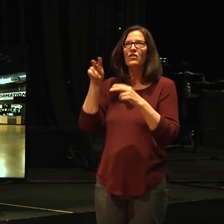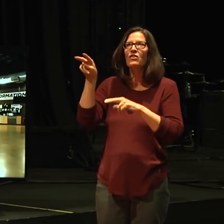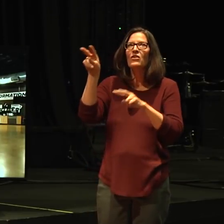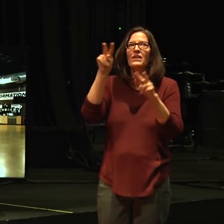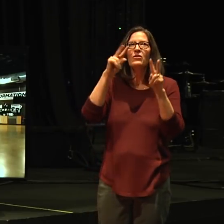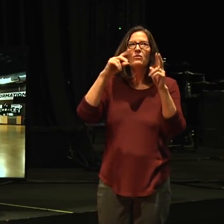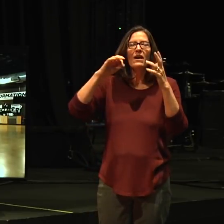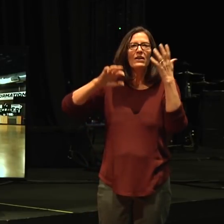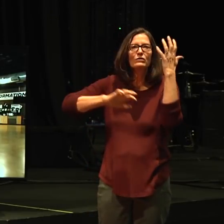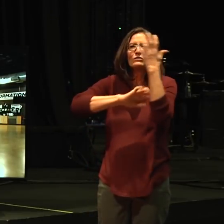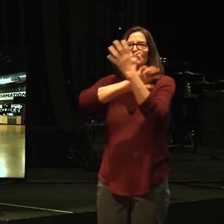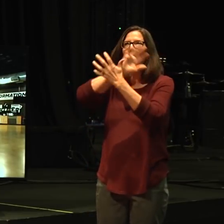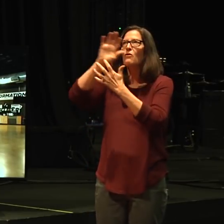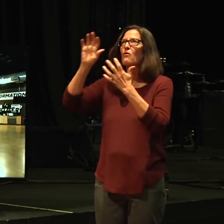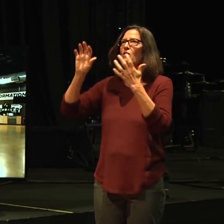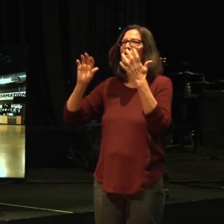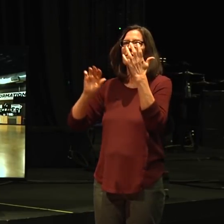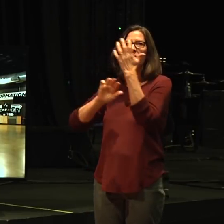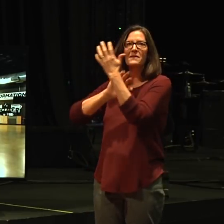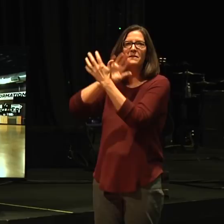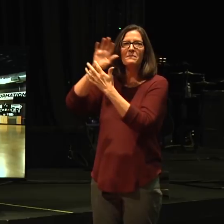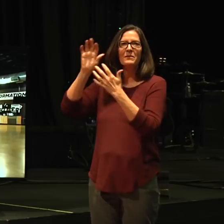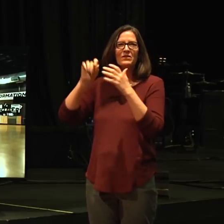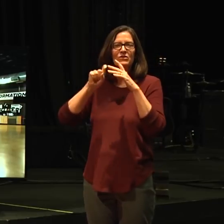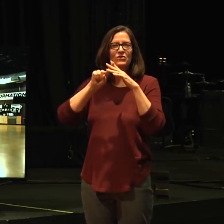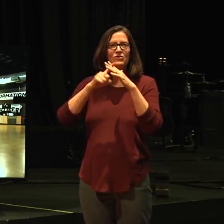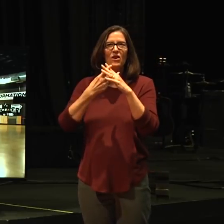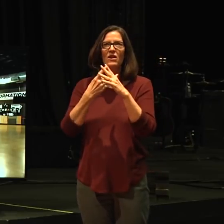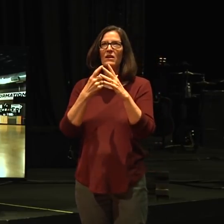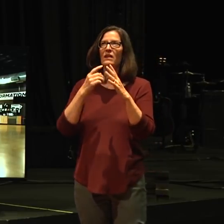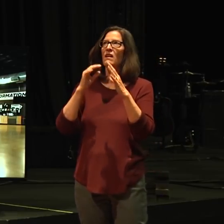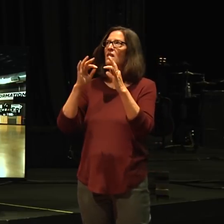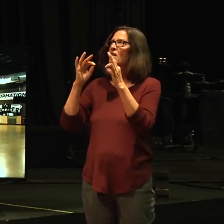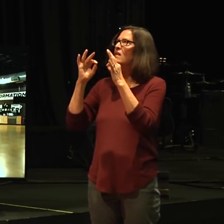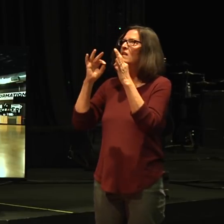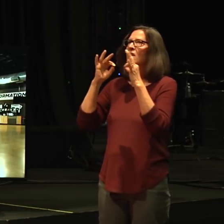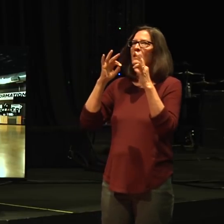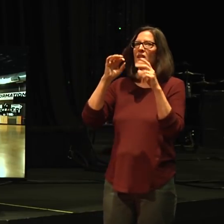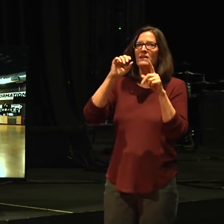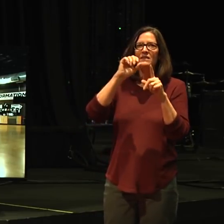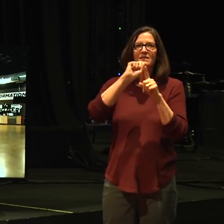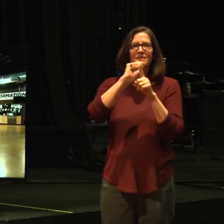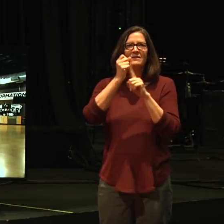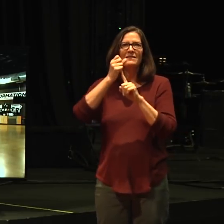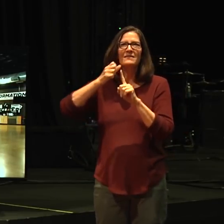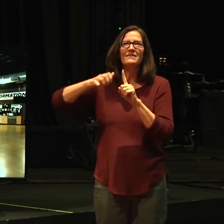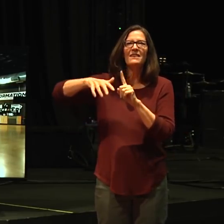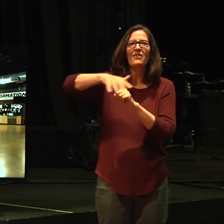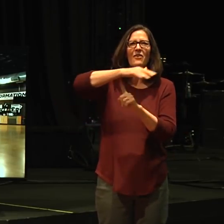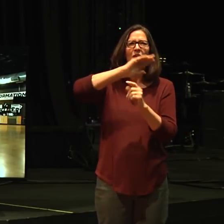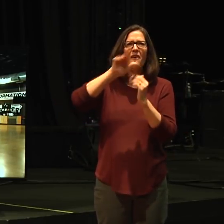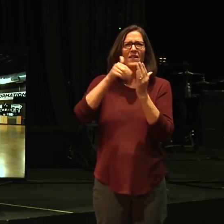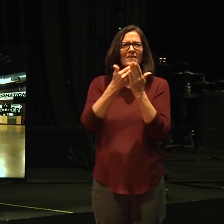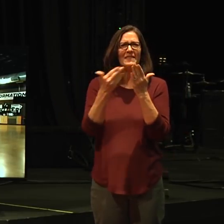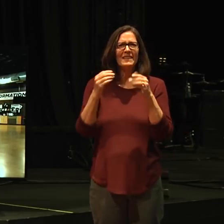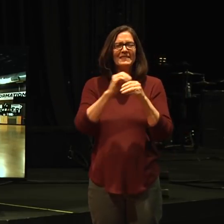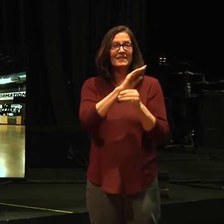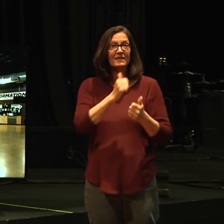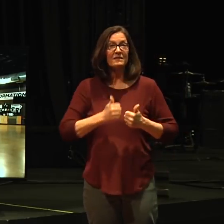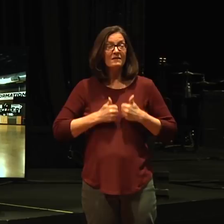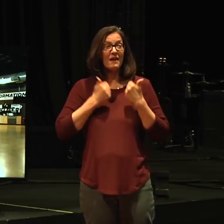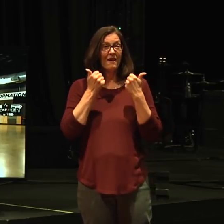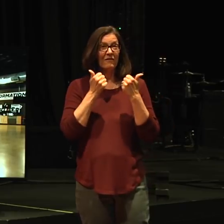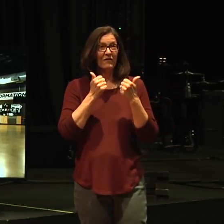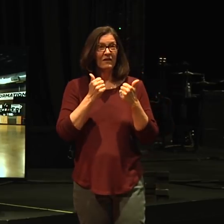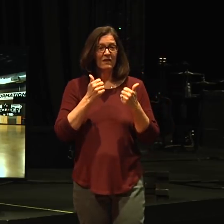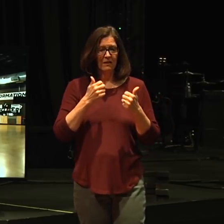around at the wind. He started looking at the storm. He started looking at all the circumstances, all the things in his life that